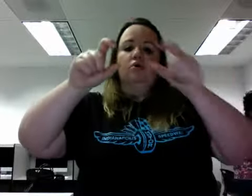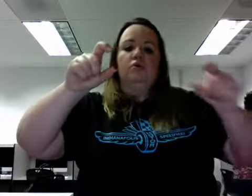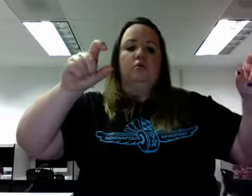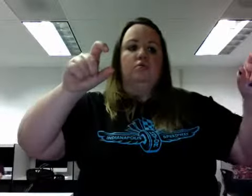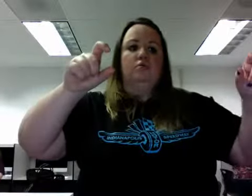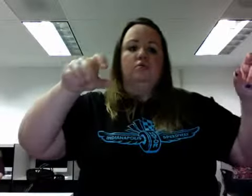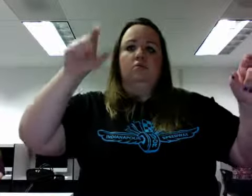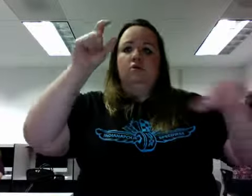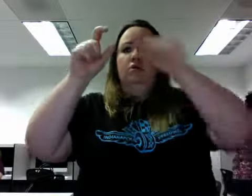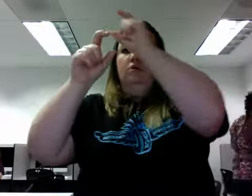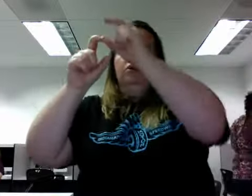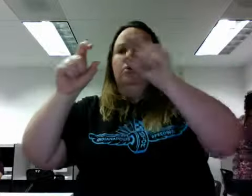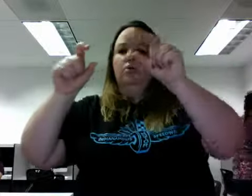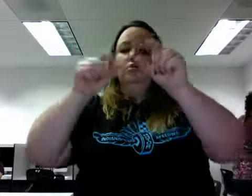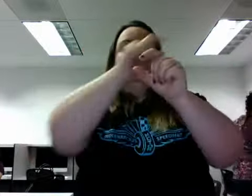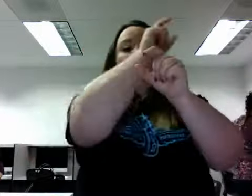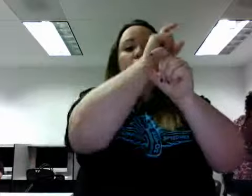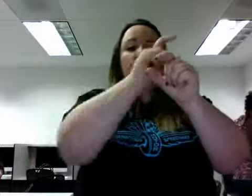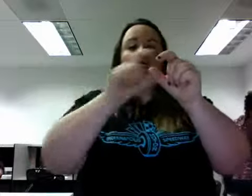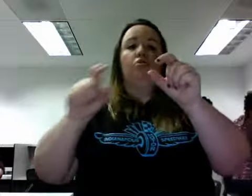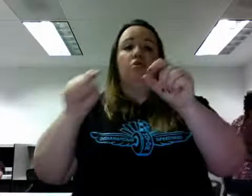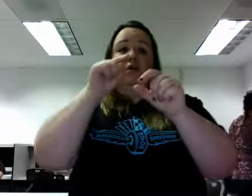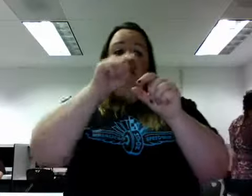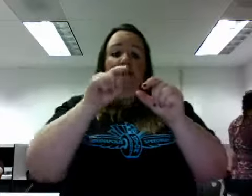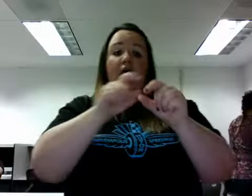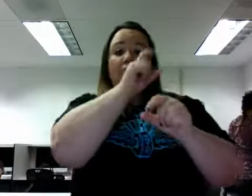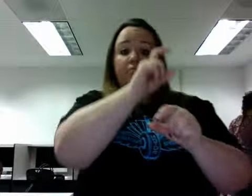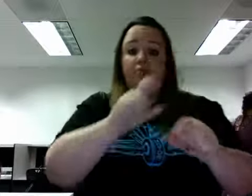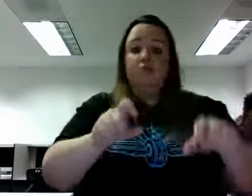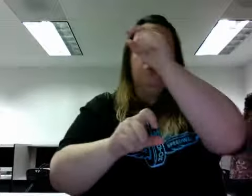girls. That crisscrossing, those girders, those supports. They don't put one big solid sheet